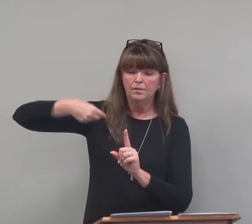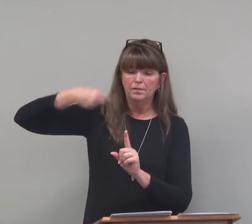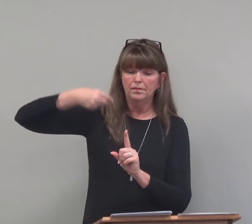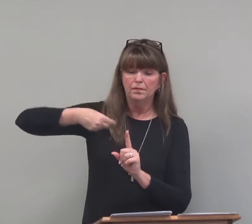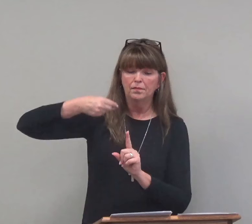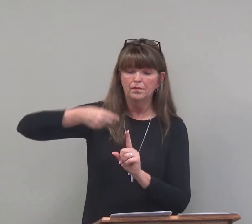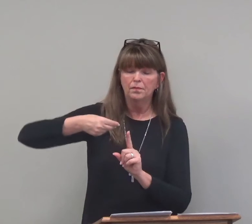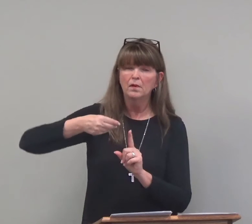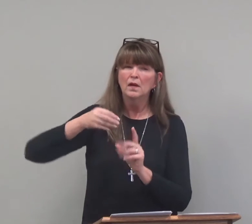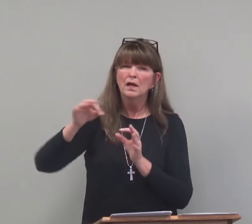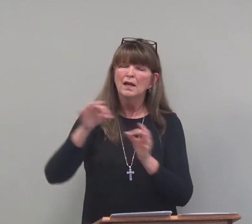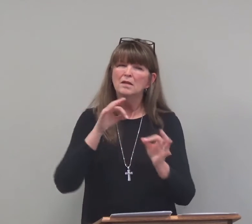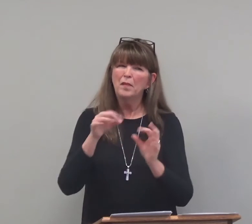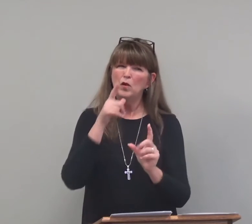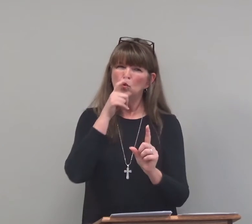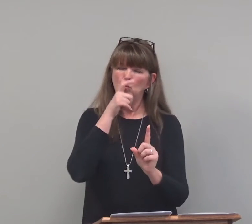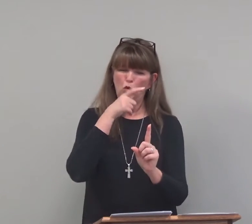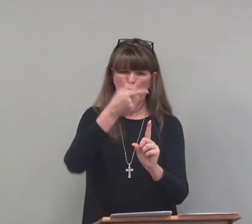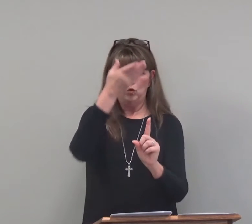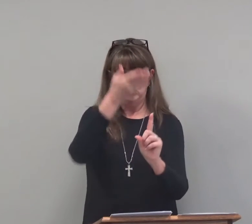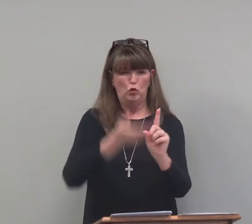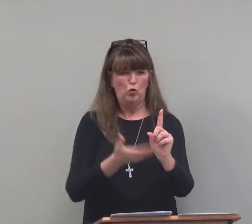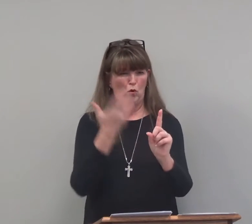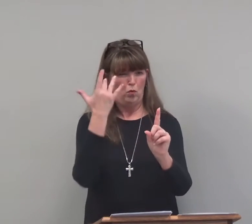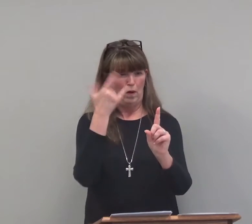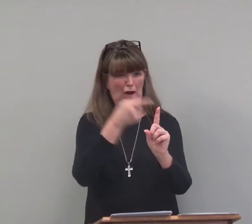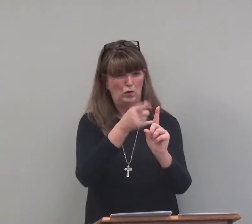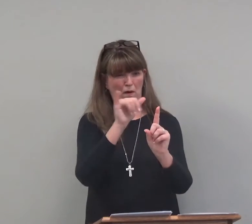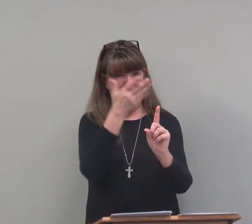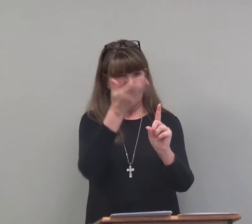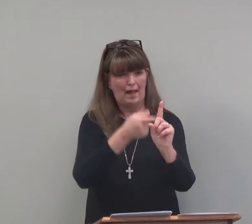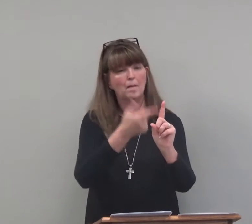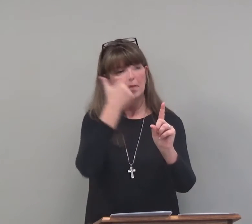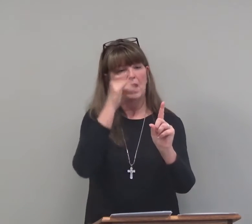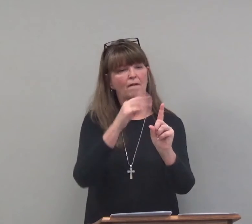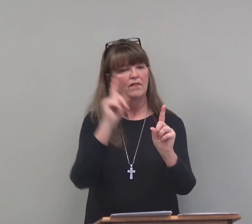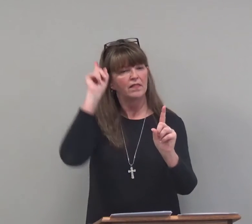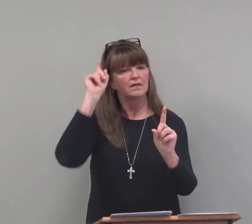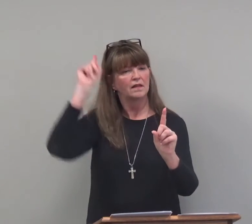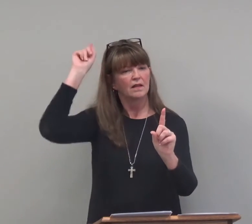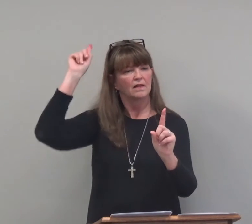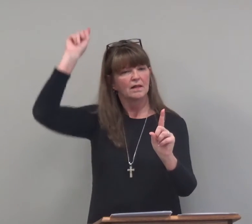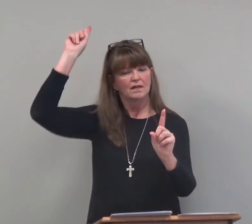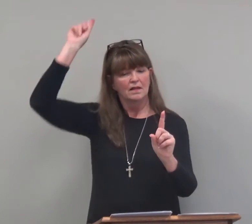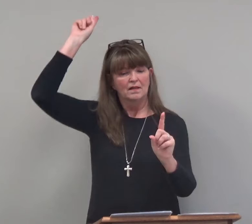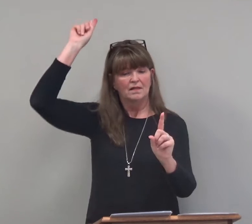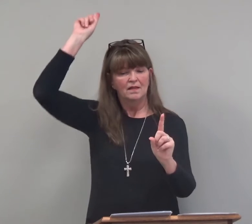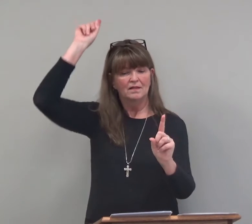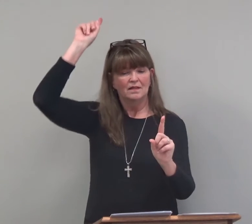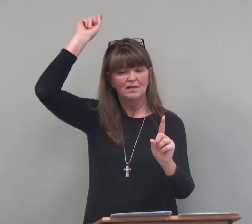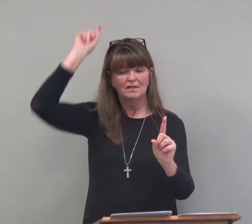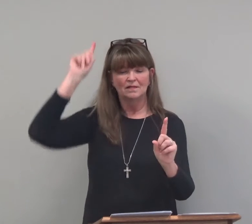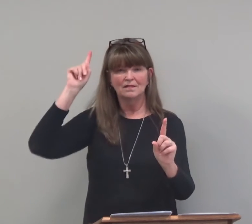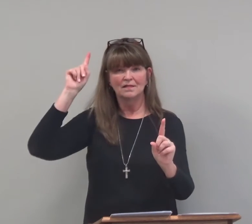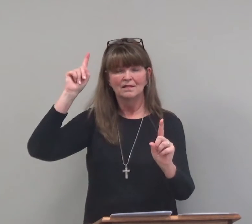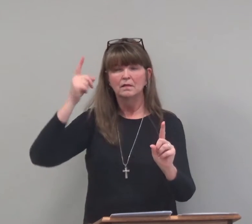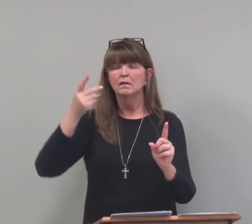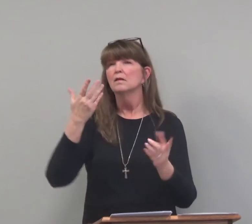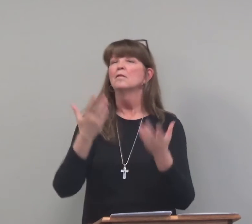The story of their roots explains who they are, and they are who they are because of those who